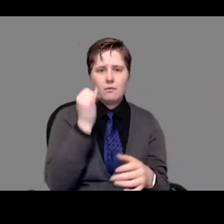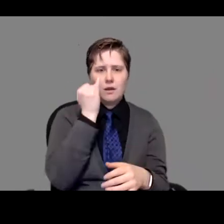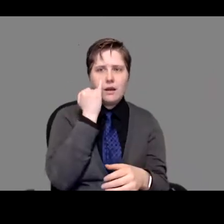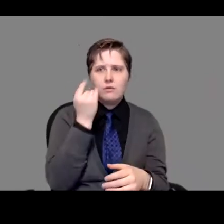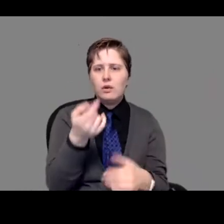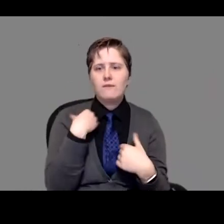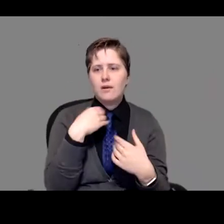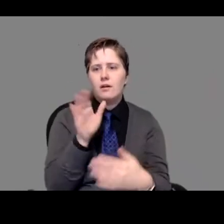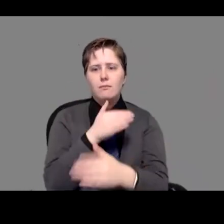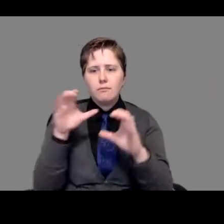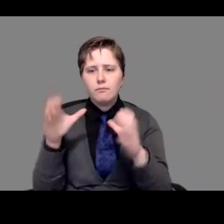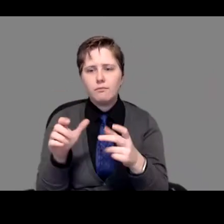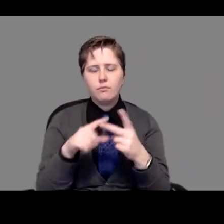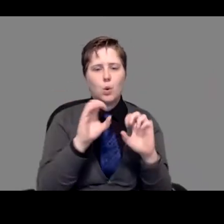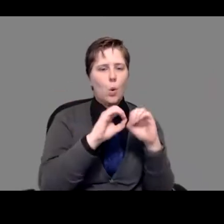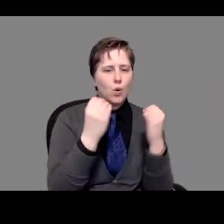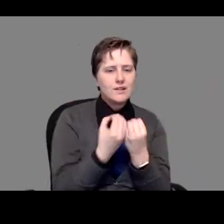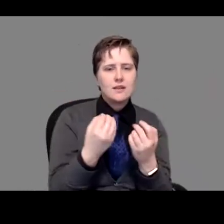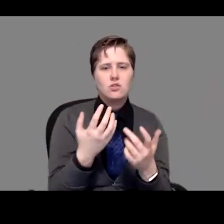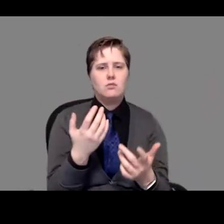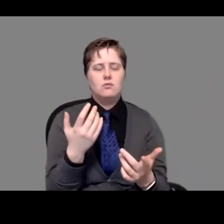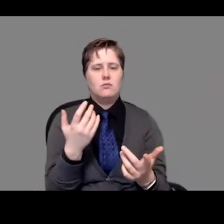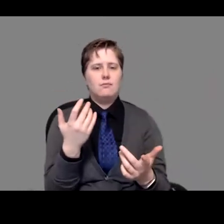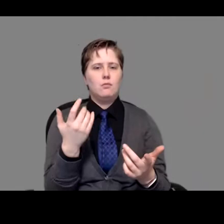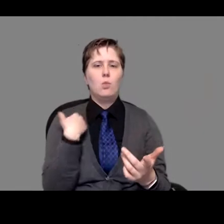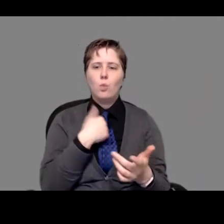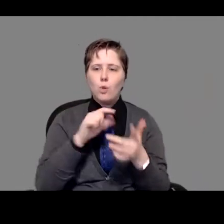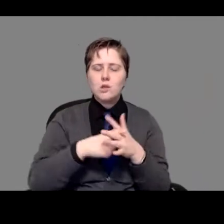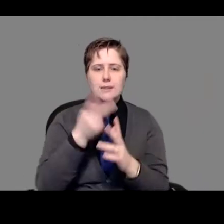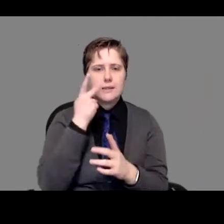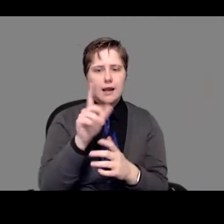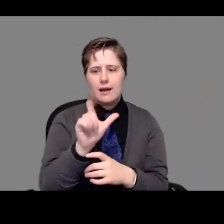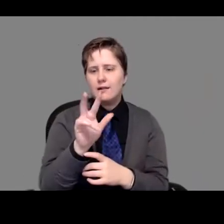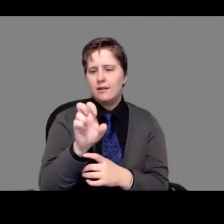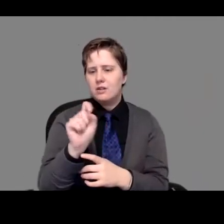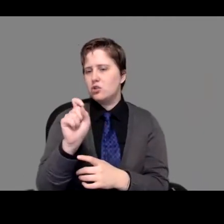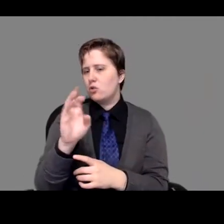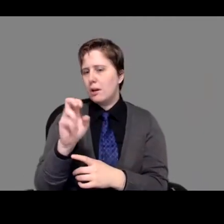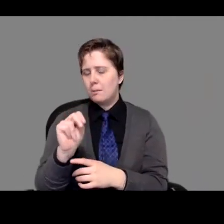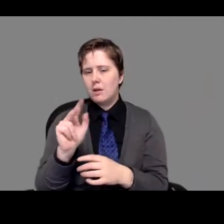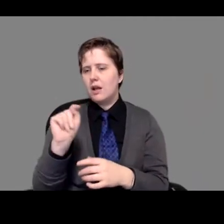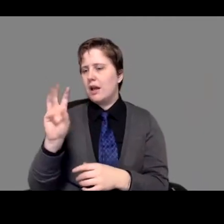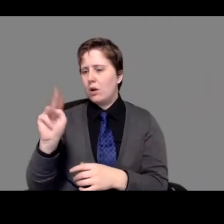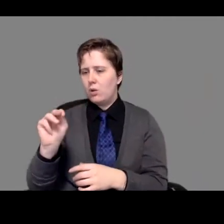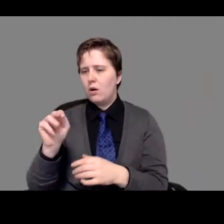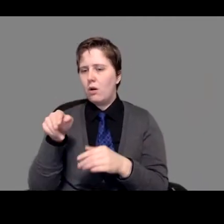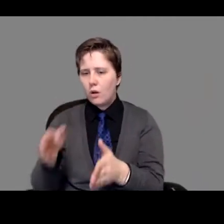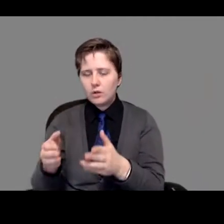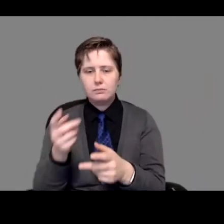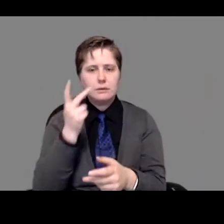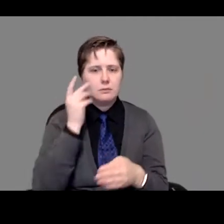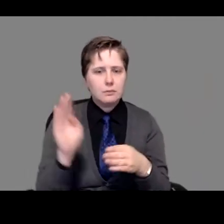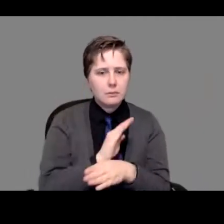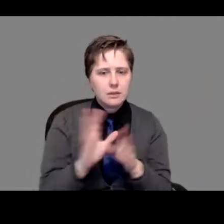band or an organization, we've started to see live stream town halls. We've seen business